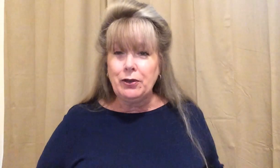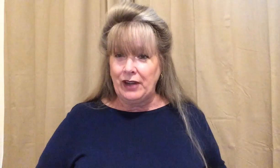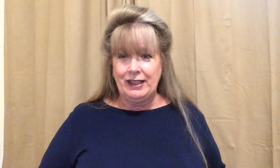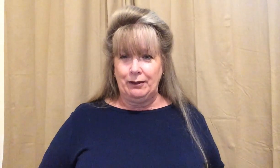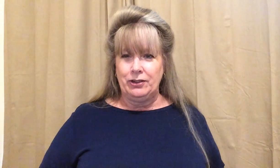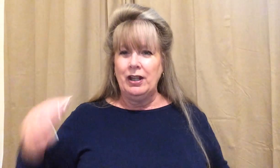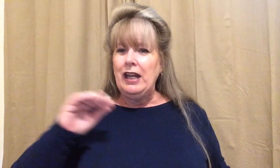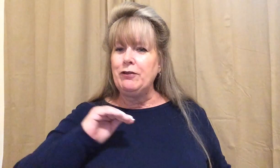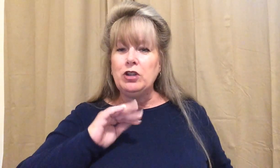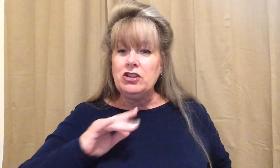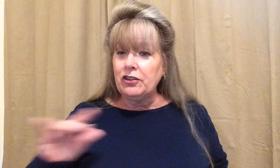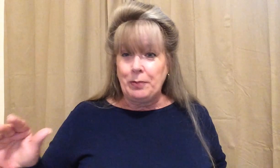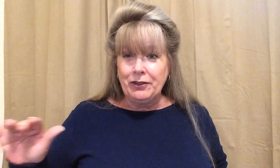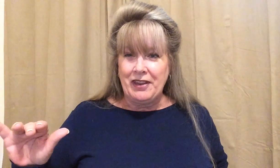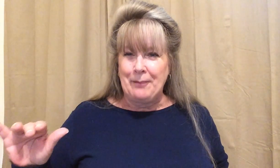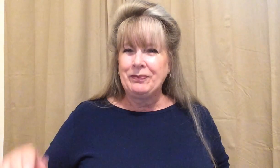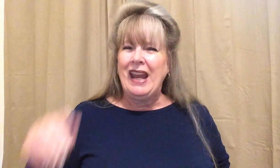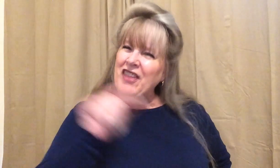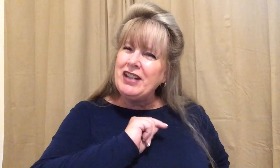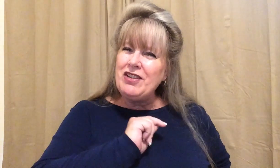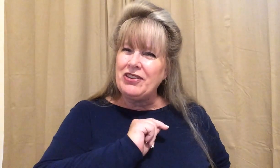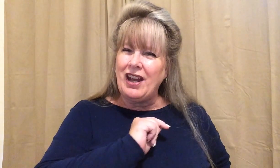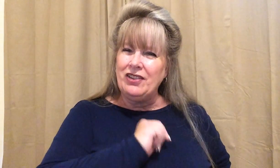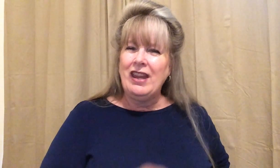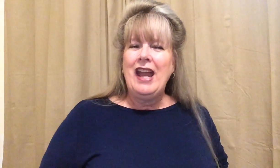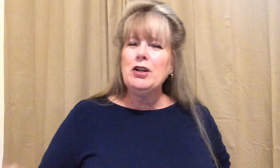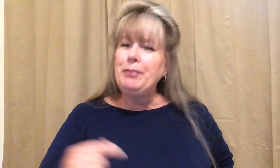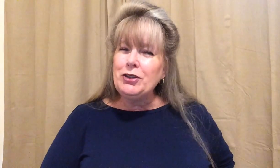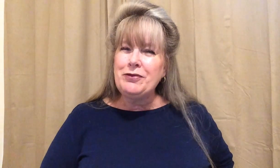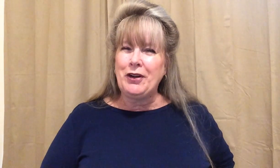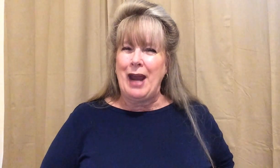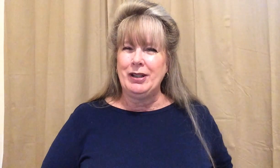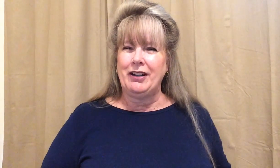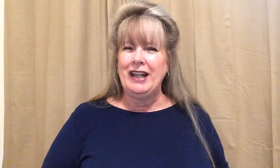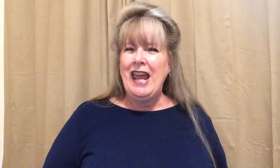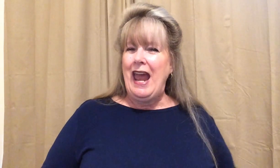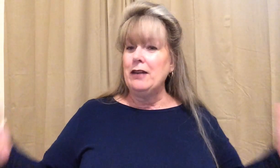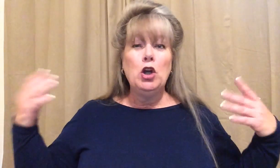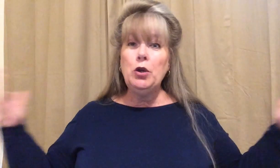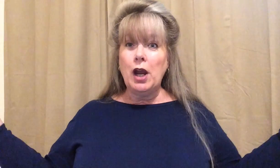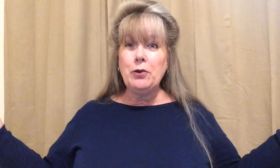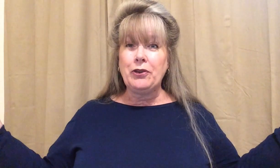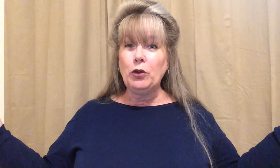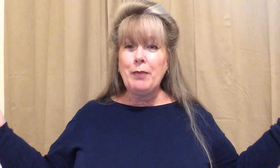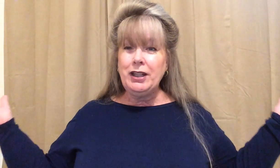sign language, if you can just spell to them. And they'll give you the signs. And you'll build your vocabulary. And who knows, the Lord might use